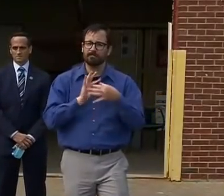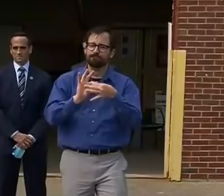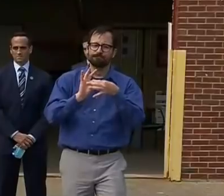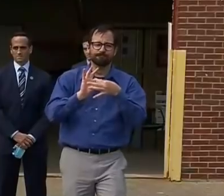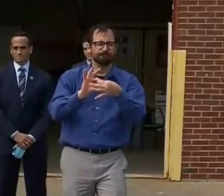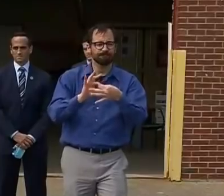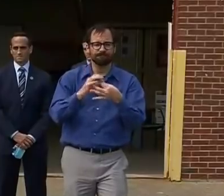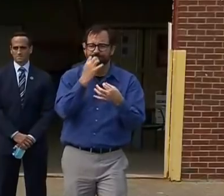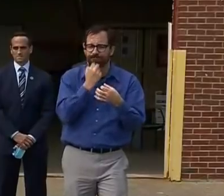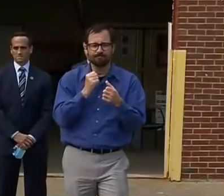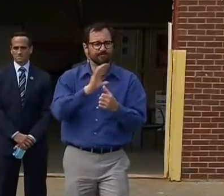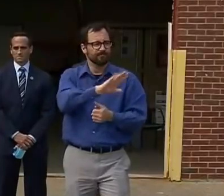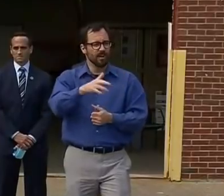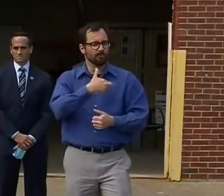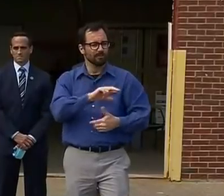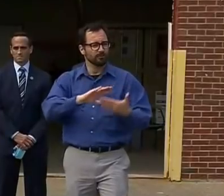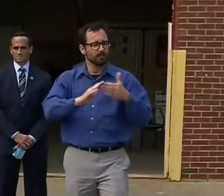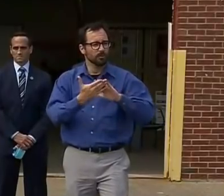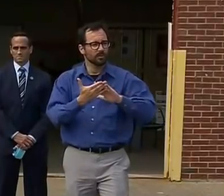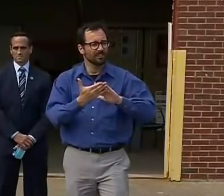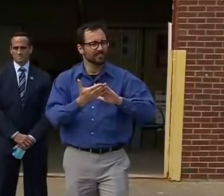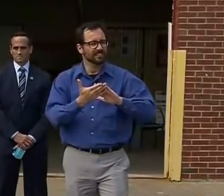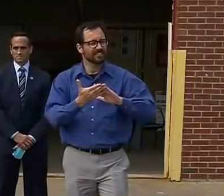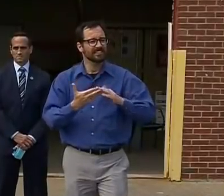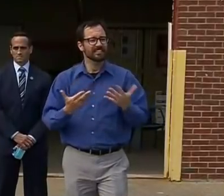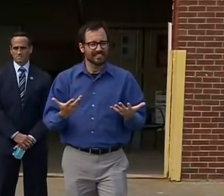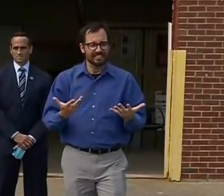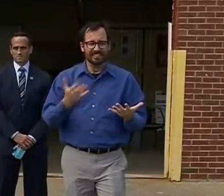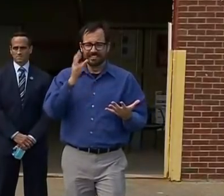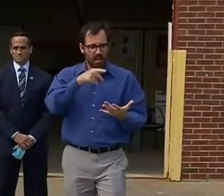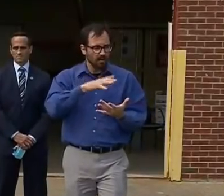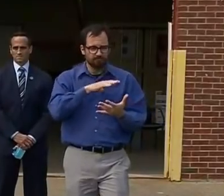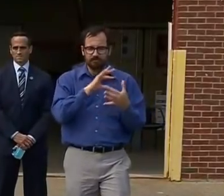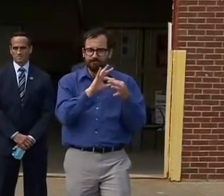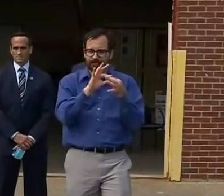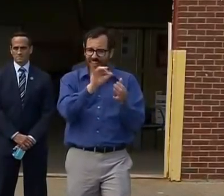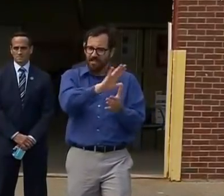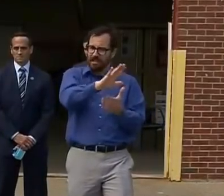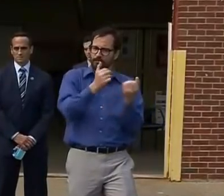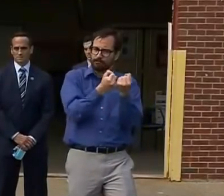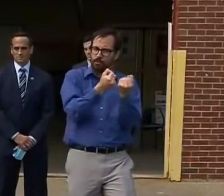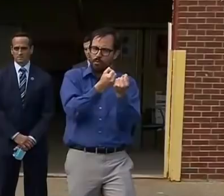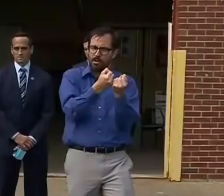with their friends and their neighbors and their communities matters to them. But